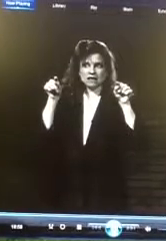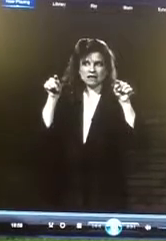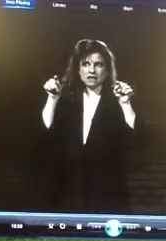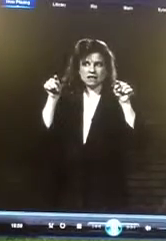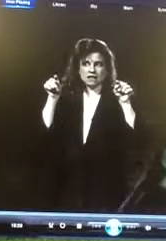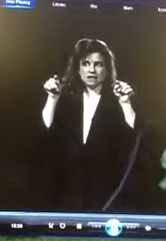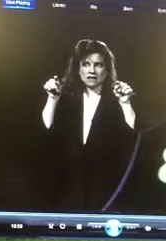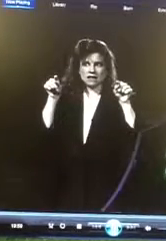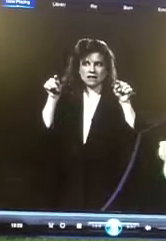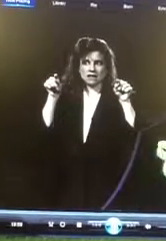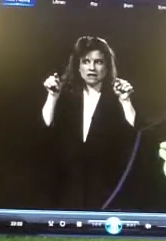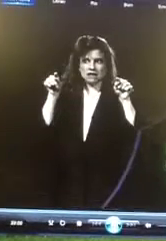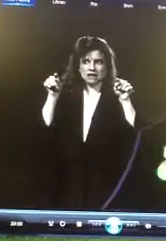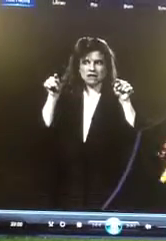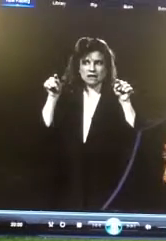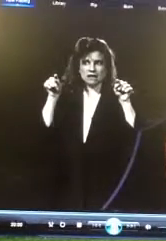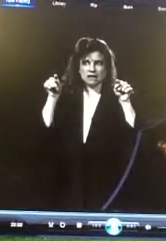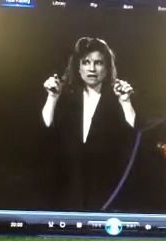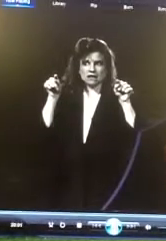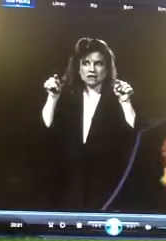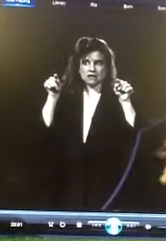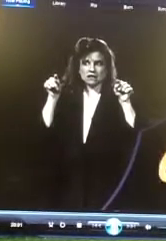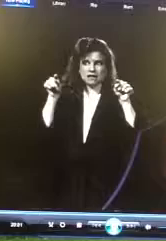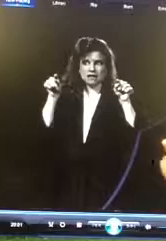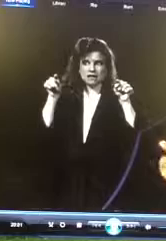different things. And there's no one